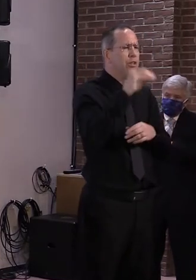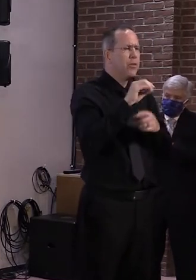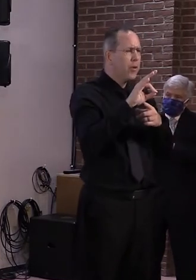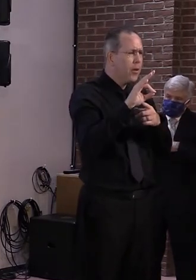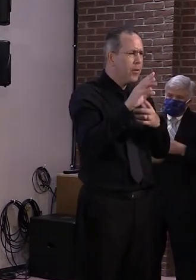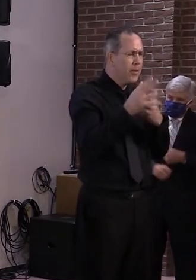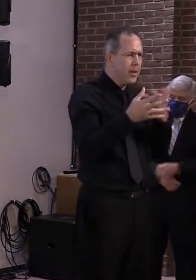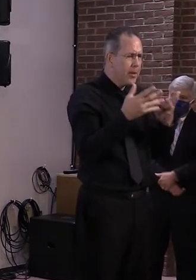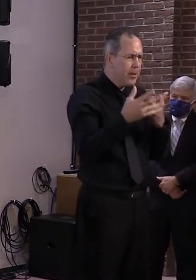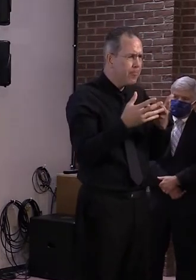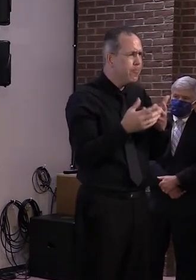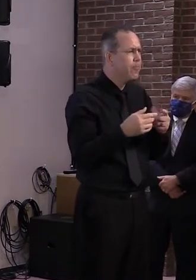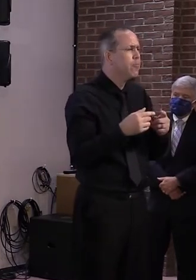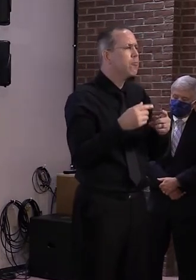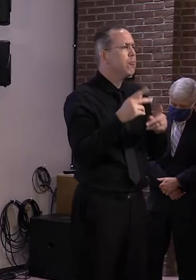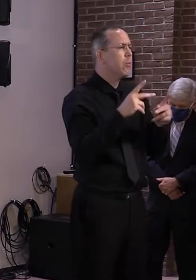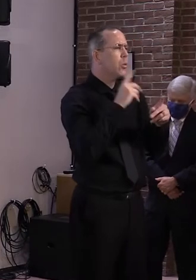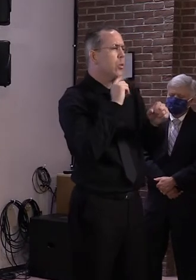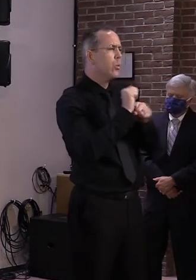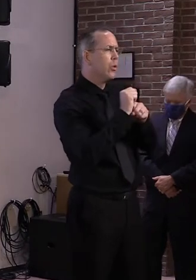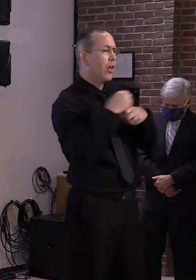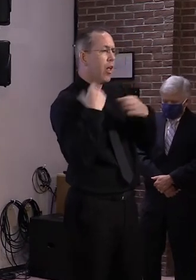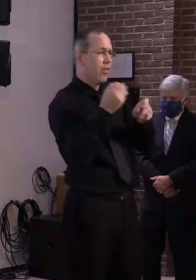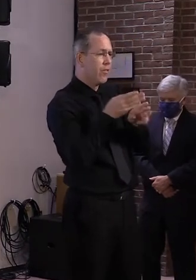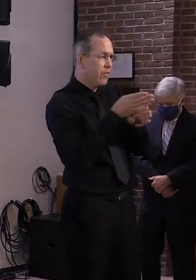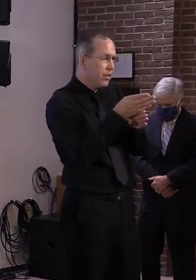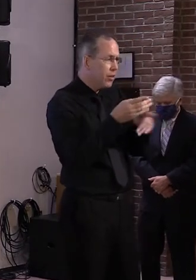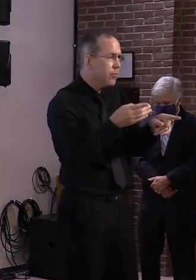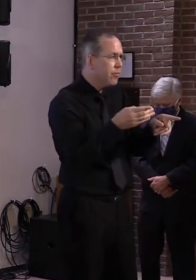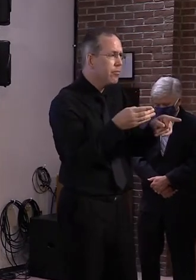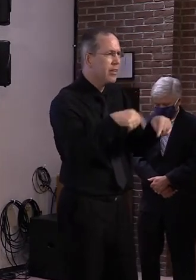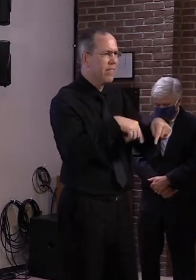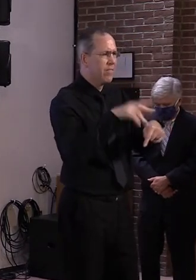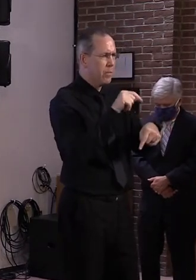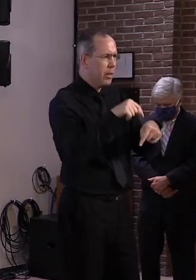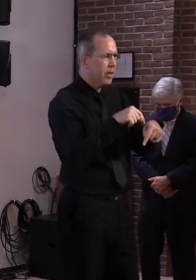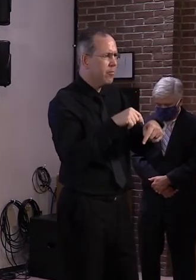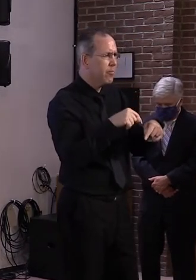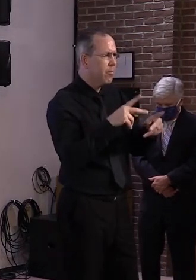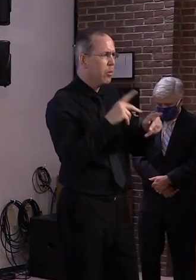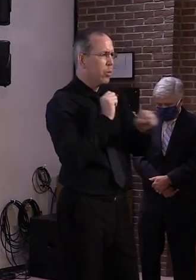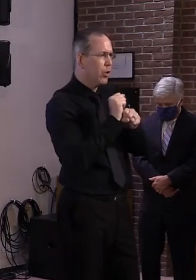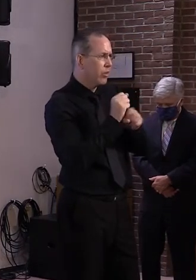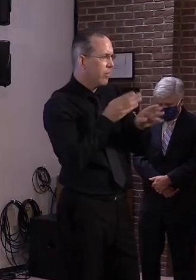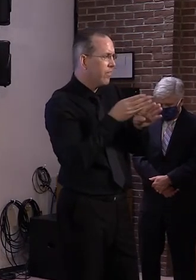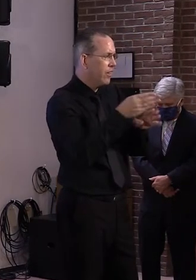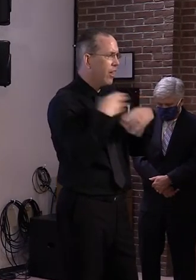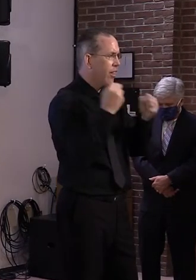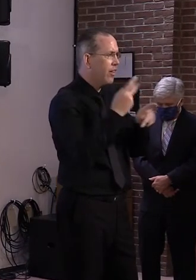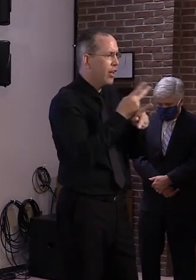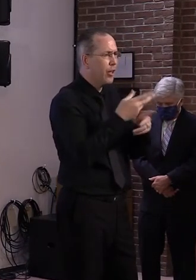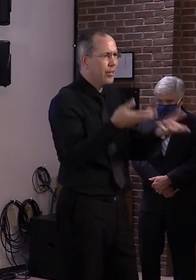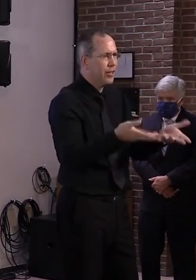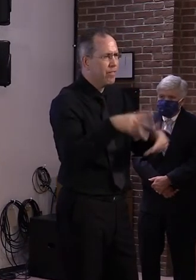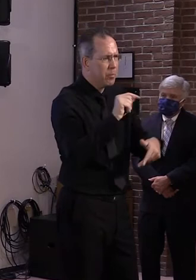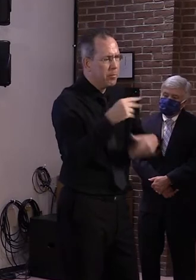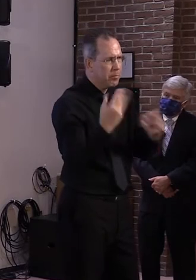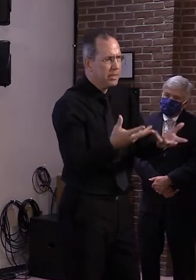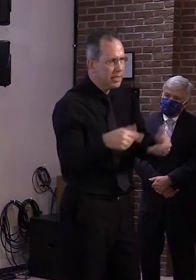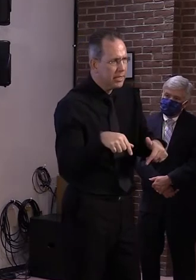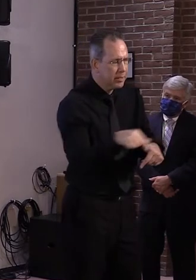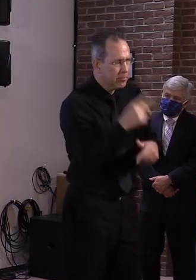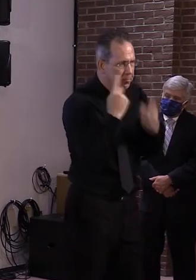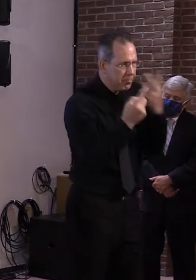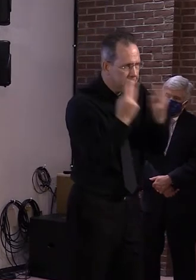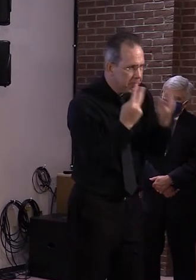employees in the healthcare industry in Vermont as well. So if you look at the spectrum of the number of